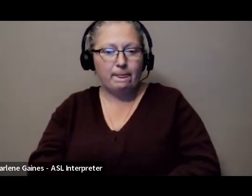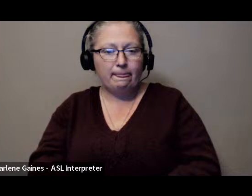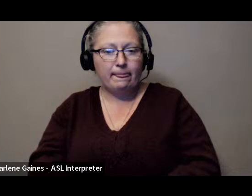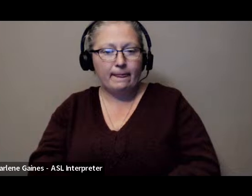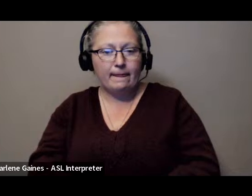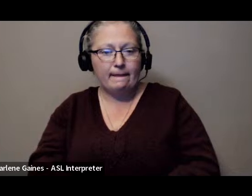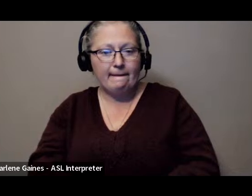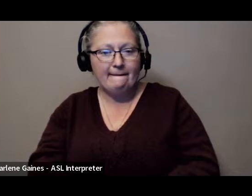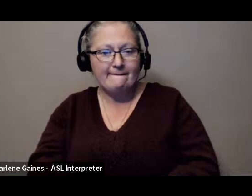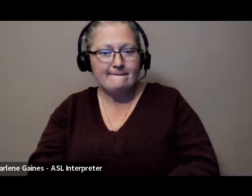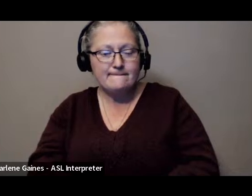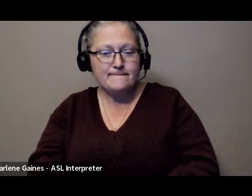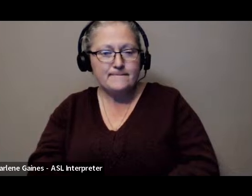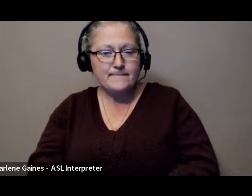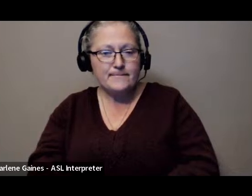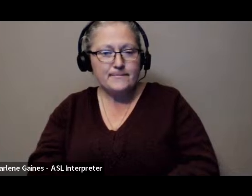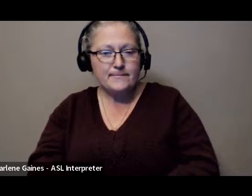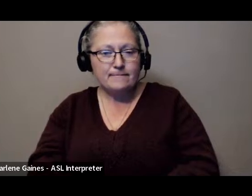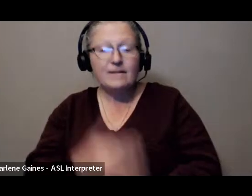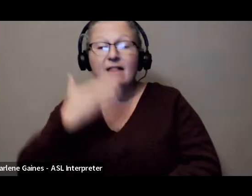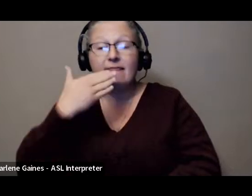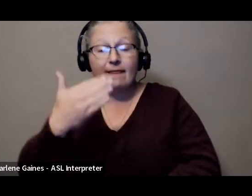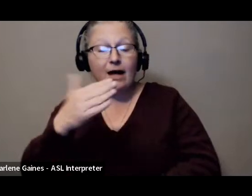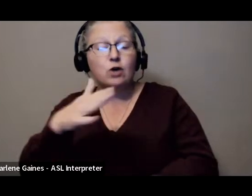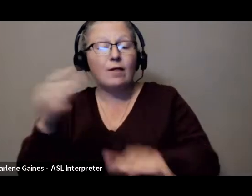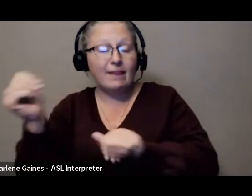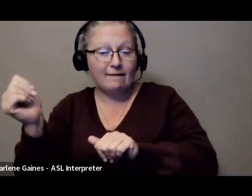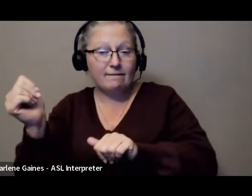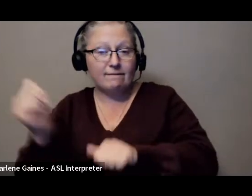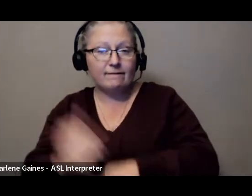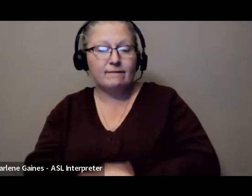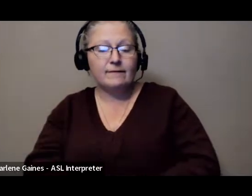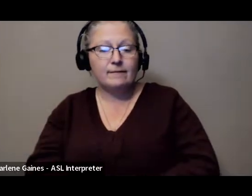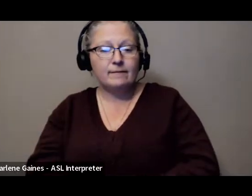you. Thank you. You can leave.